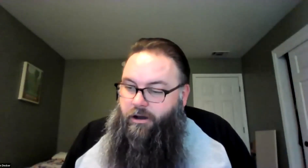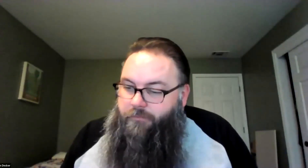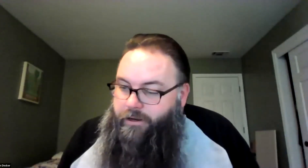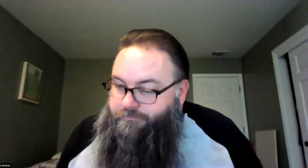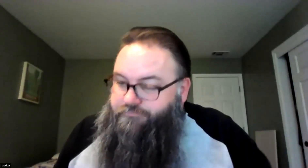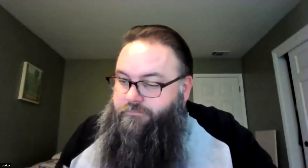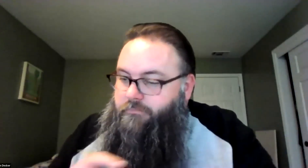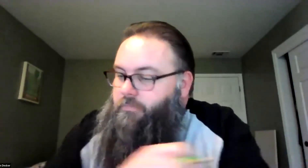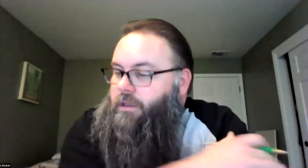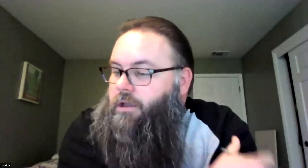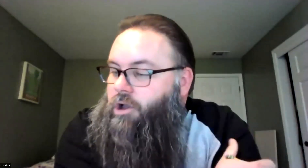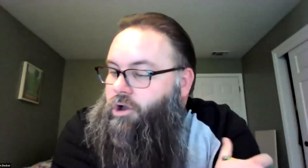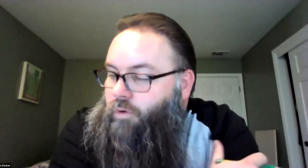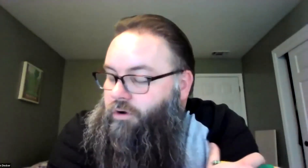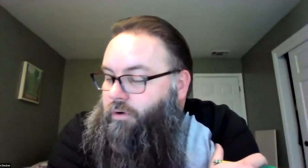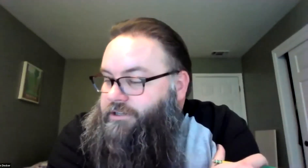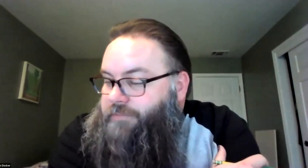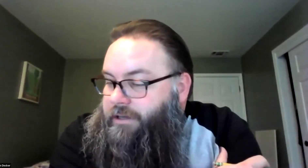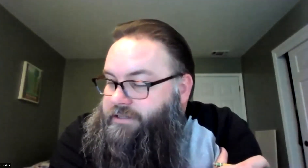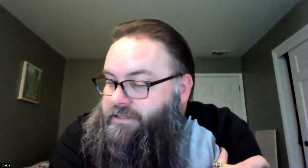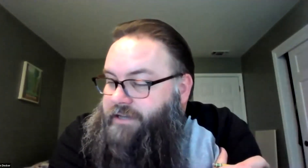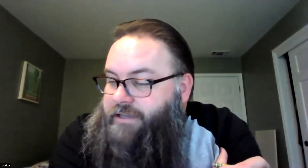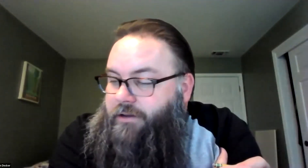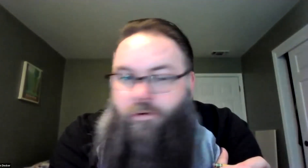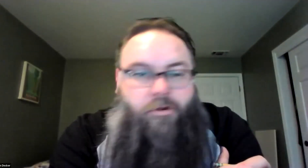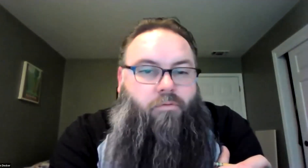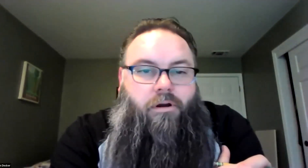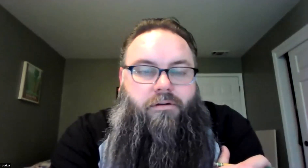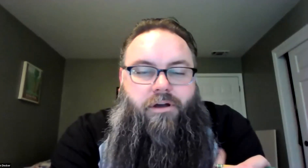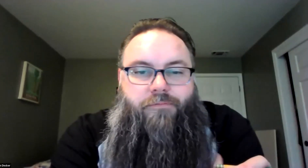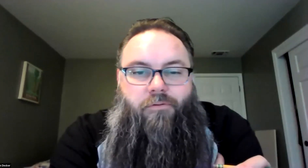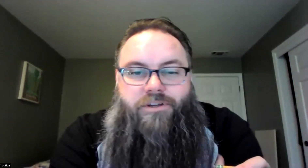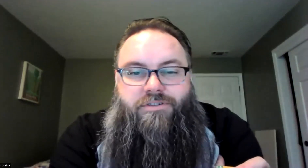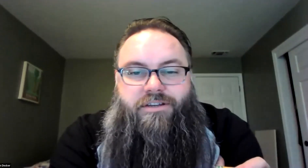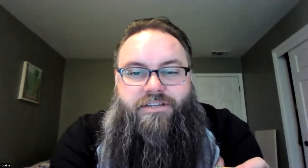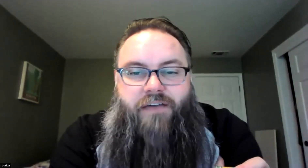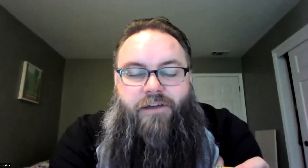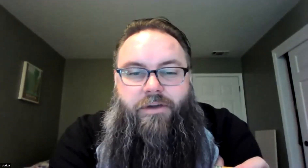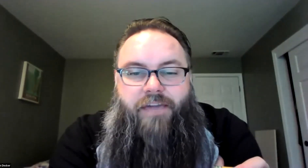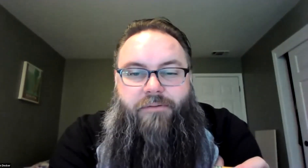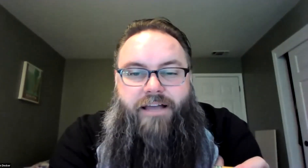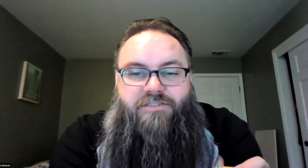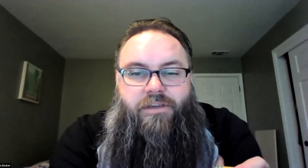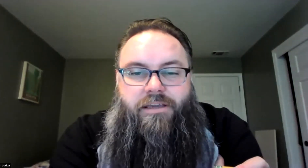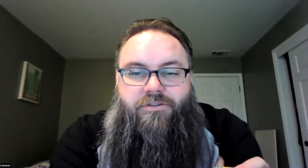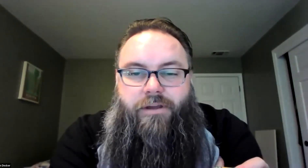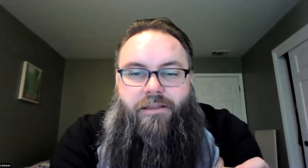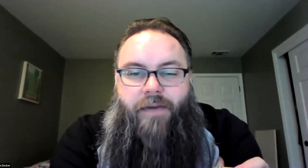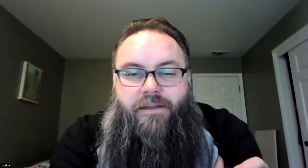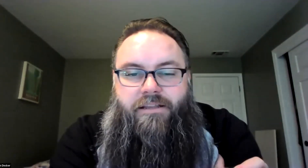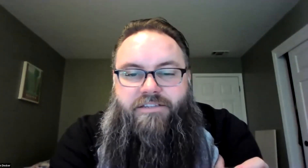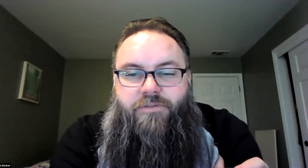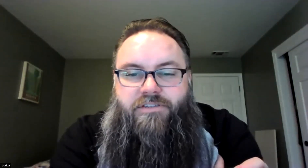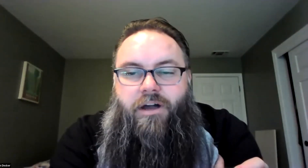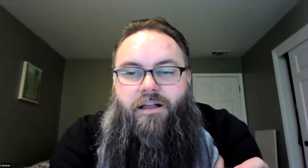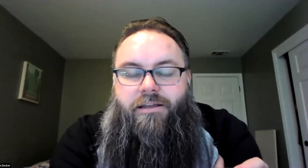that we're going to be offering. We're going to be discussing remote work for regional center staff. I know it came up last week and during the